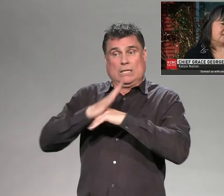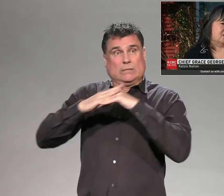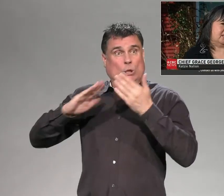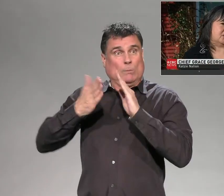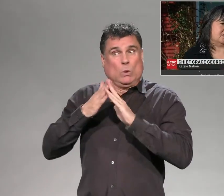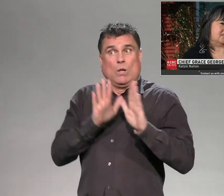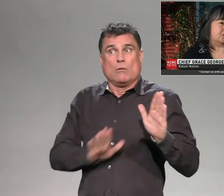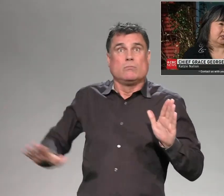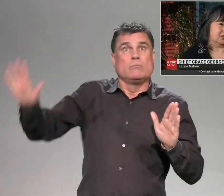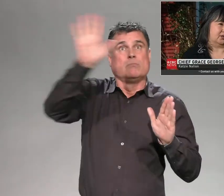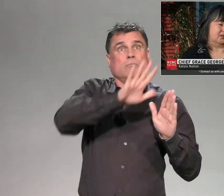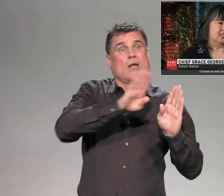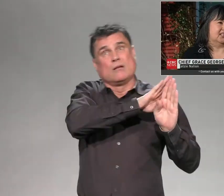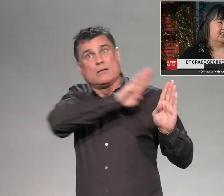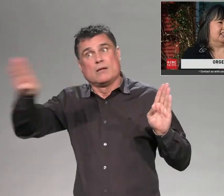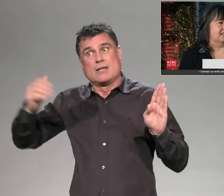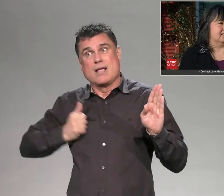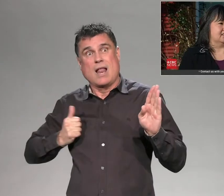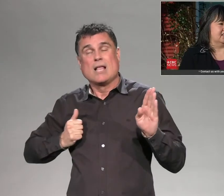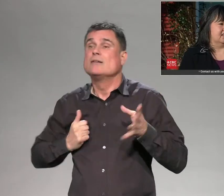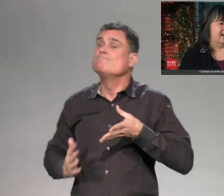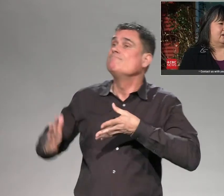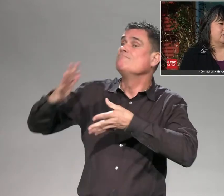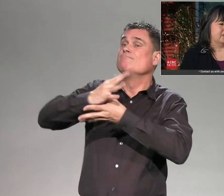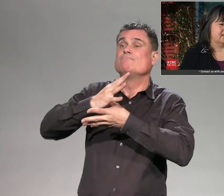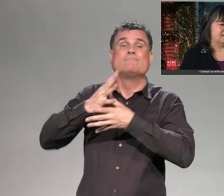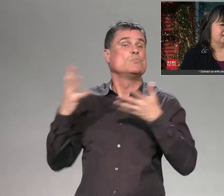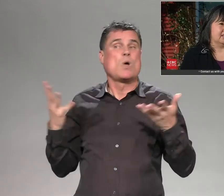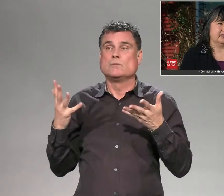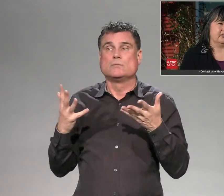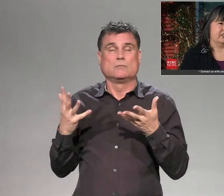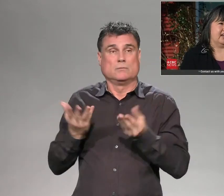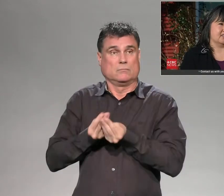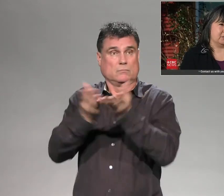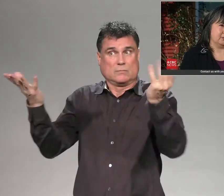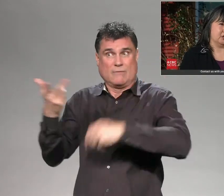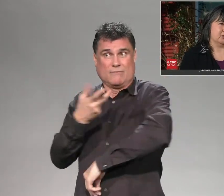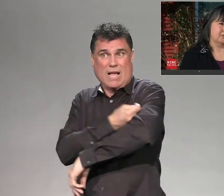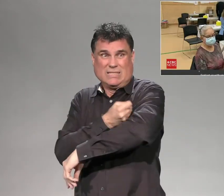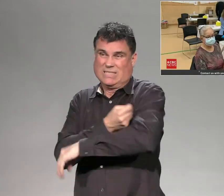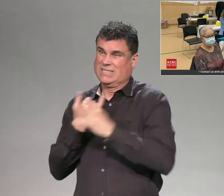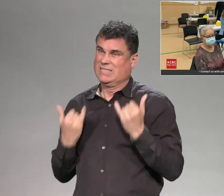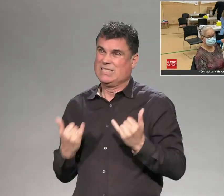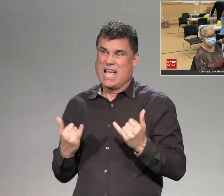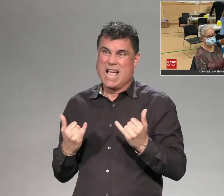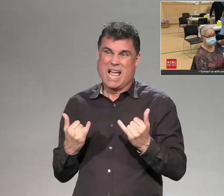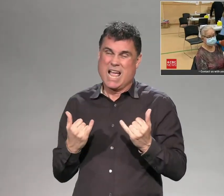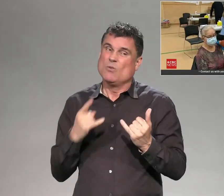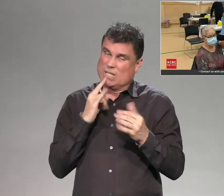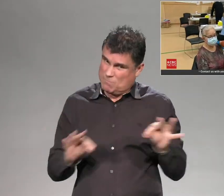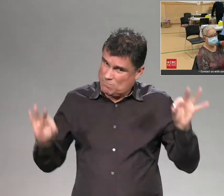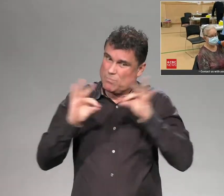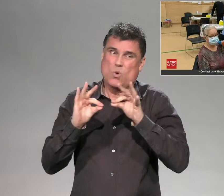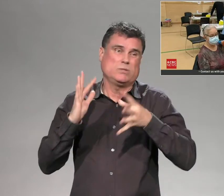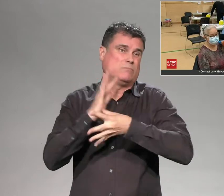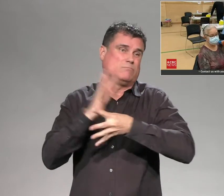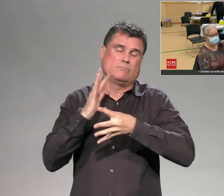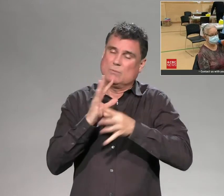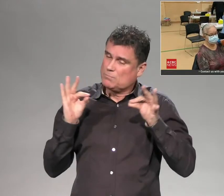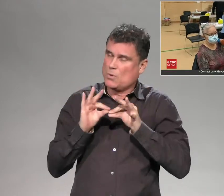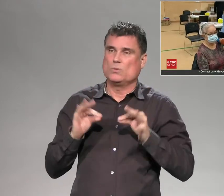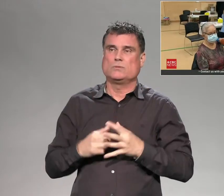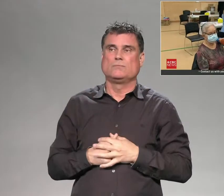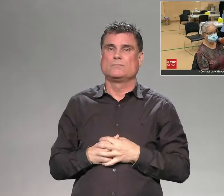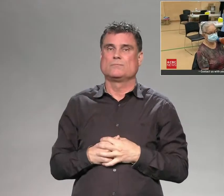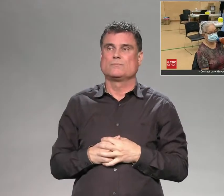first vaccinations is critical in how we live as a people. 79-year-old Lorraine Schwartz was